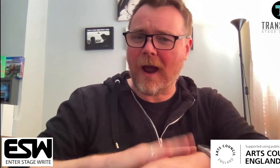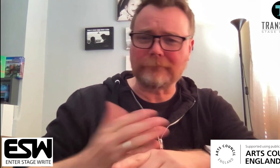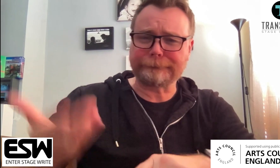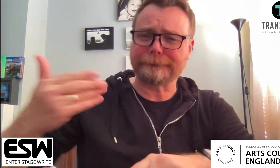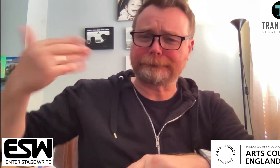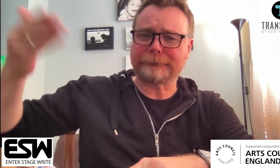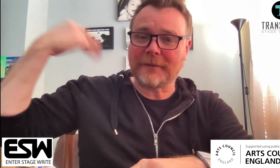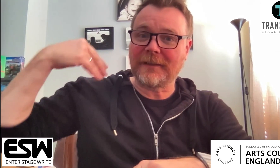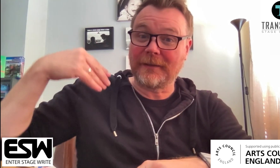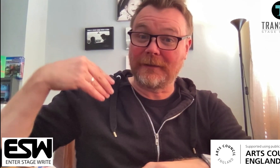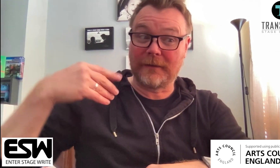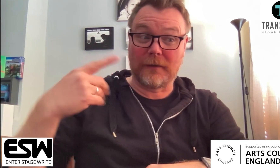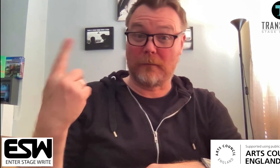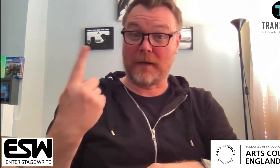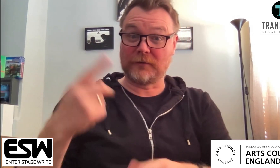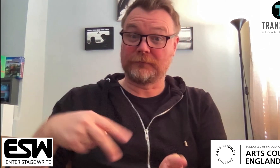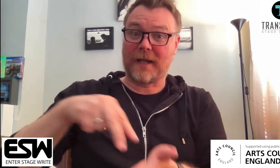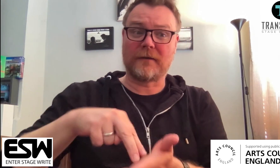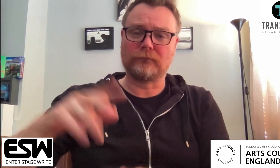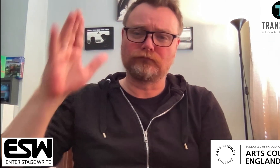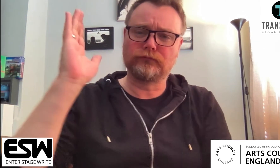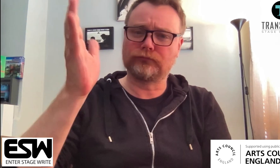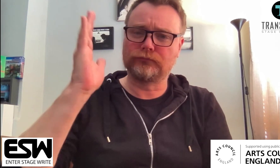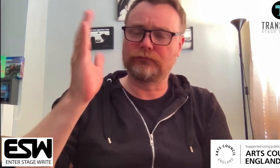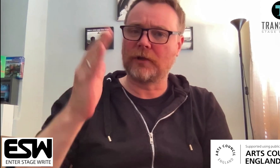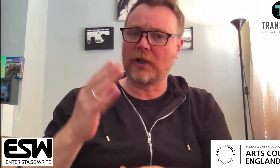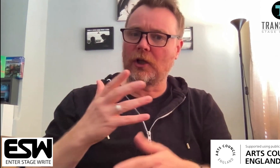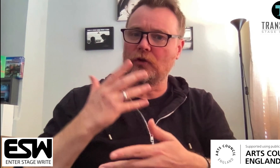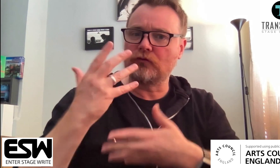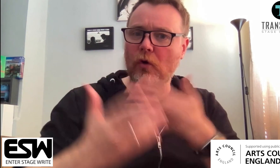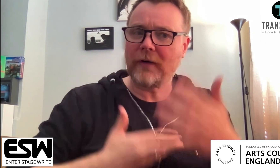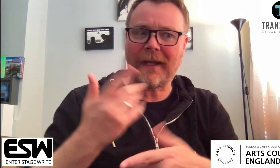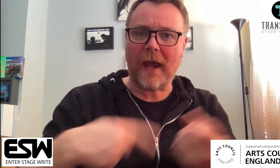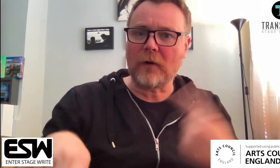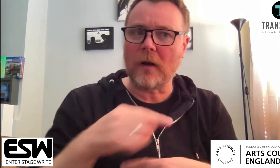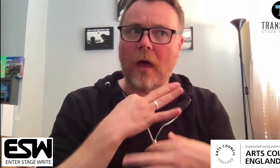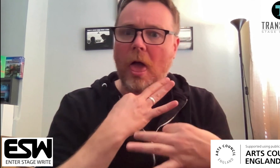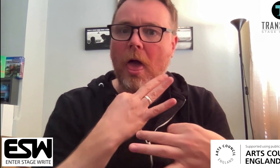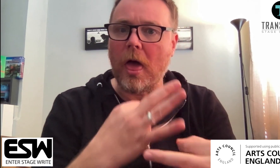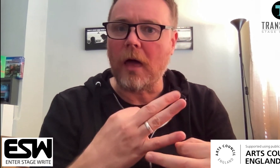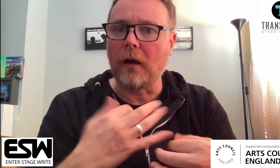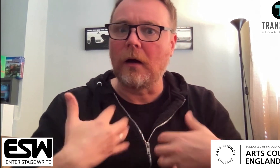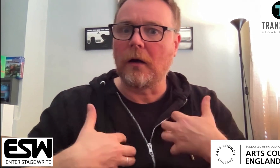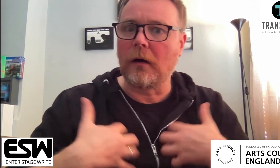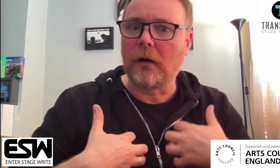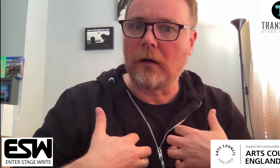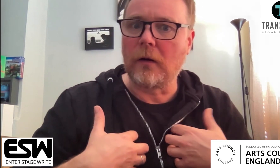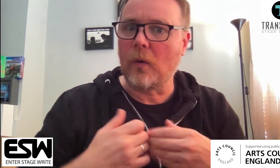the Anglo-Saxon period, or even before that, someone would stand up and they'd tell a story or sing a song, and all those around the